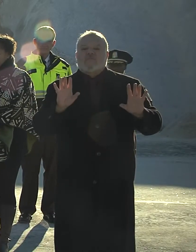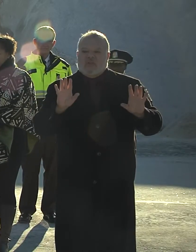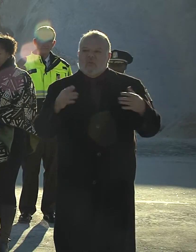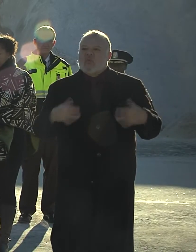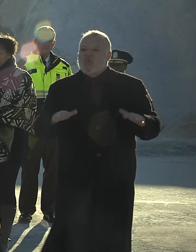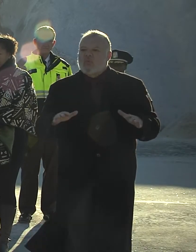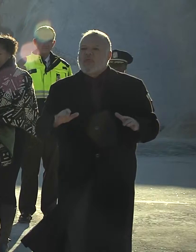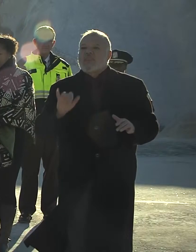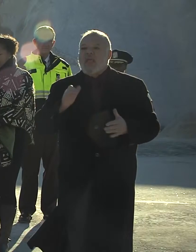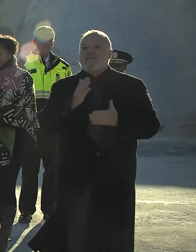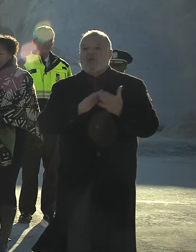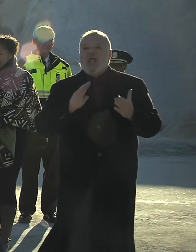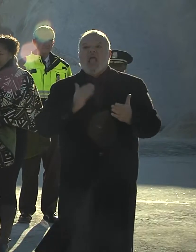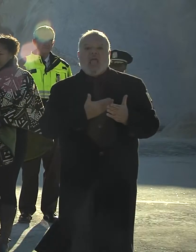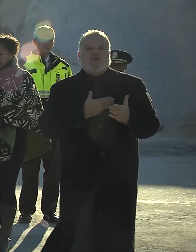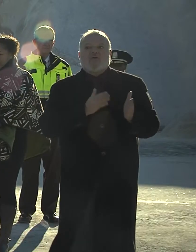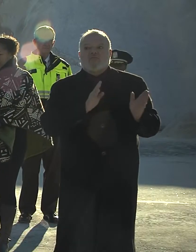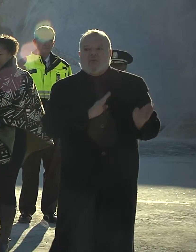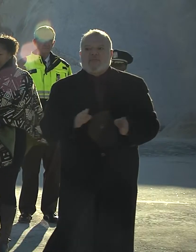our